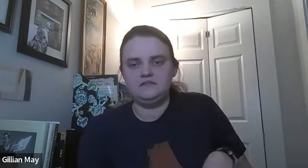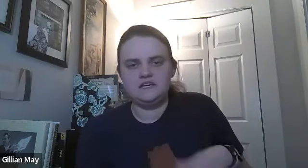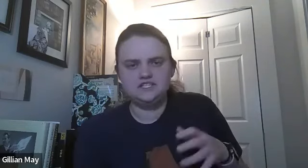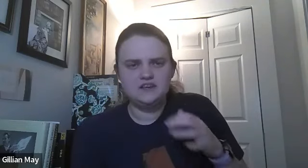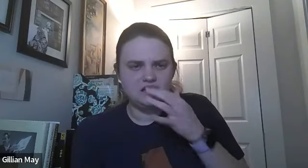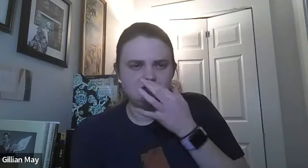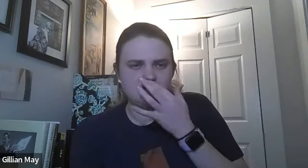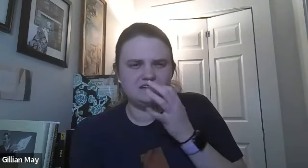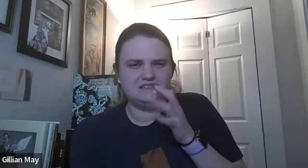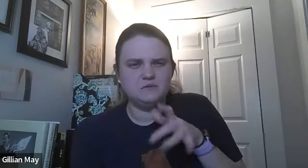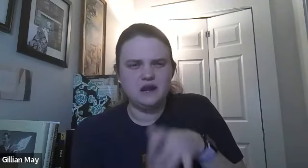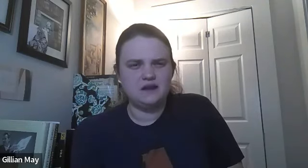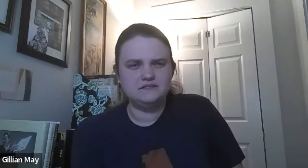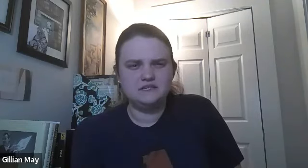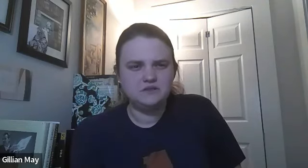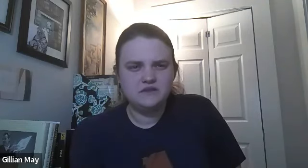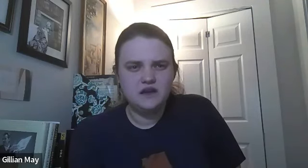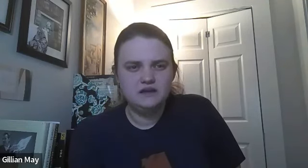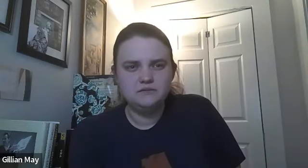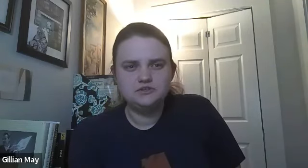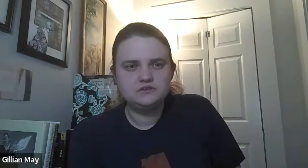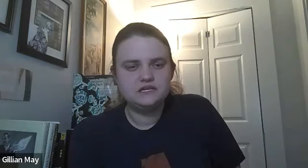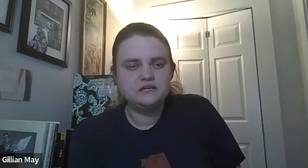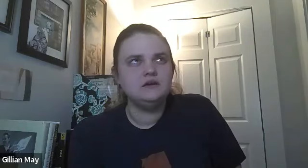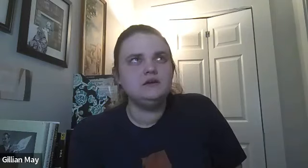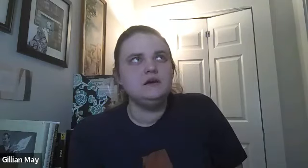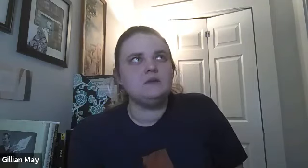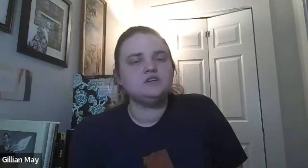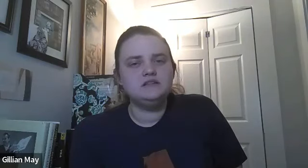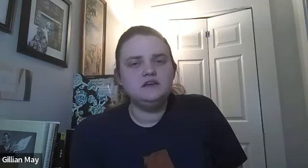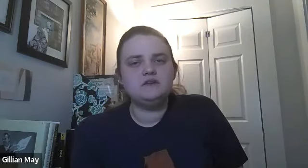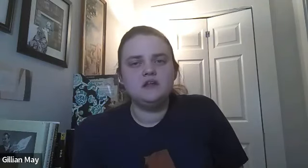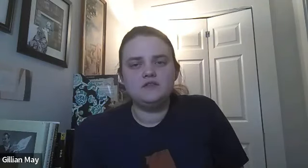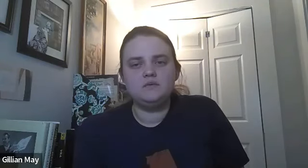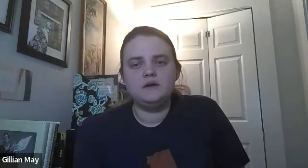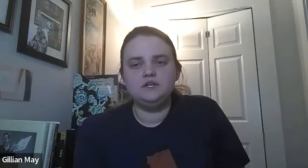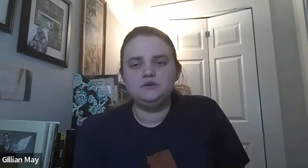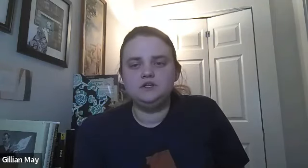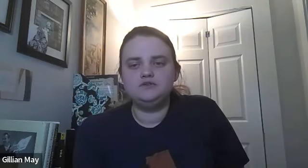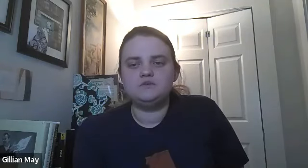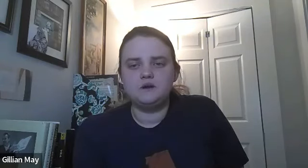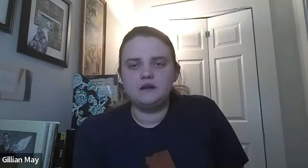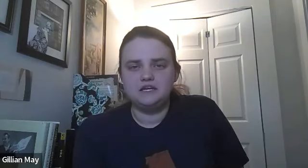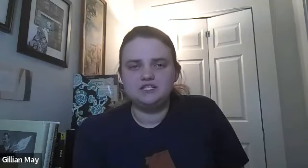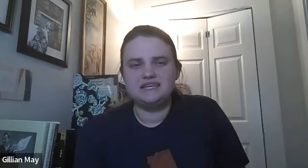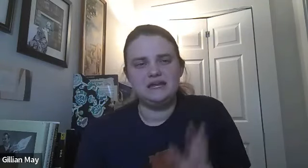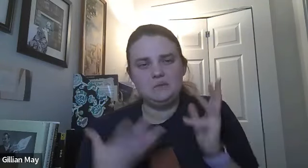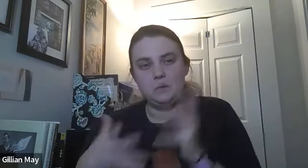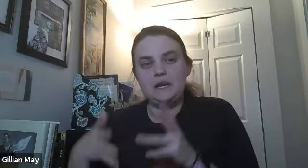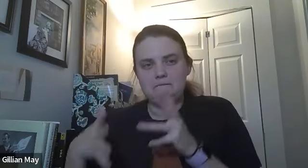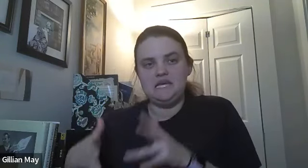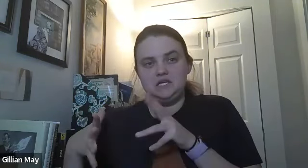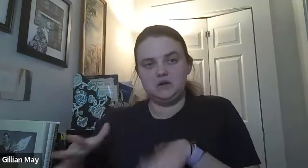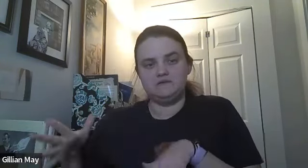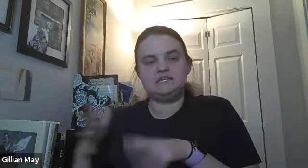That's just kind of, that's the one I've seen with that usually. I'm trying to think of another way when you would use the word anxious that it wouldn't mean nervous. Like,